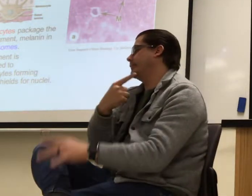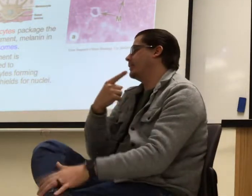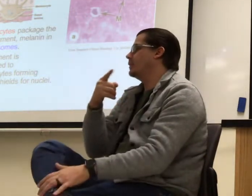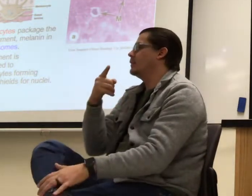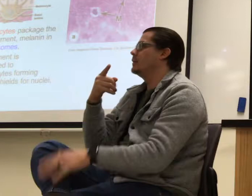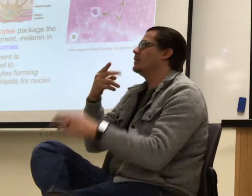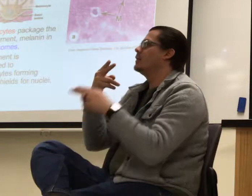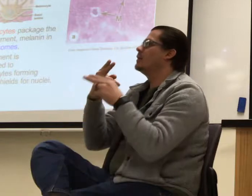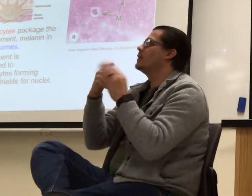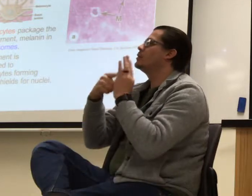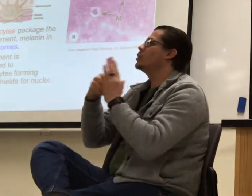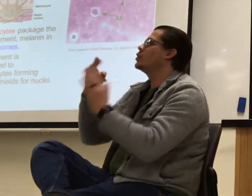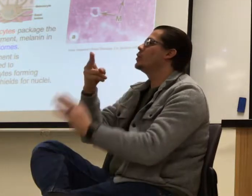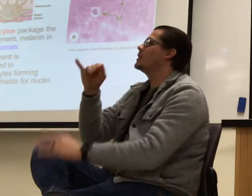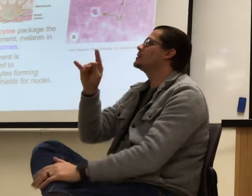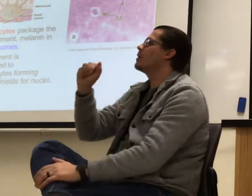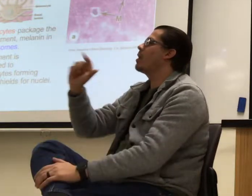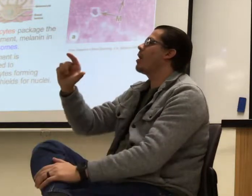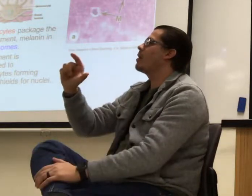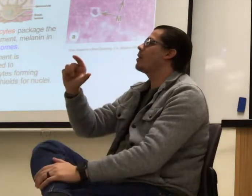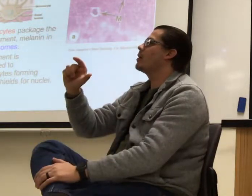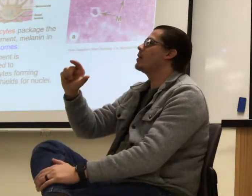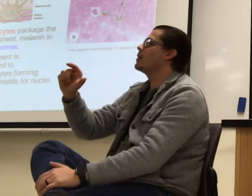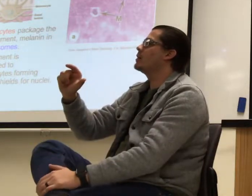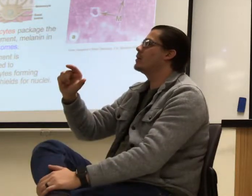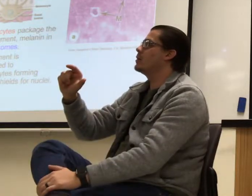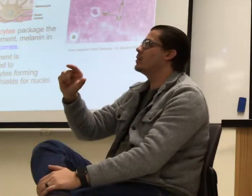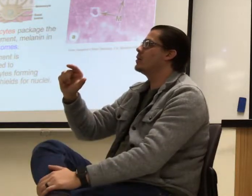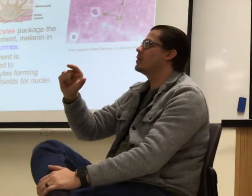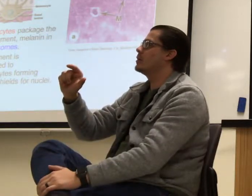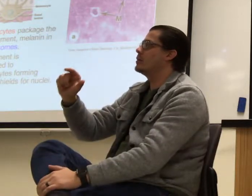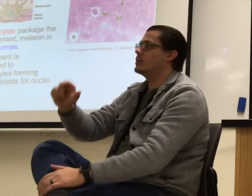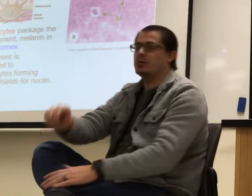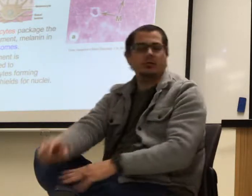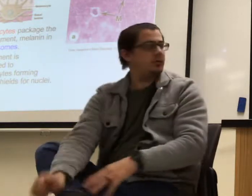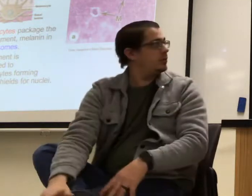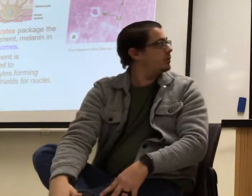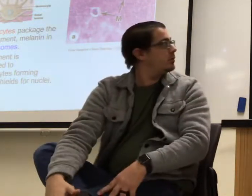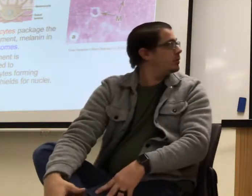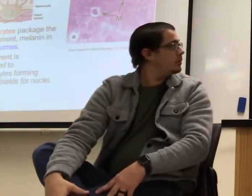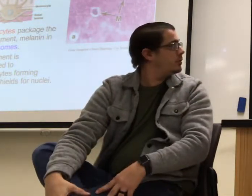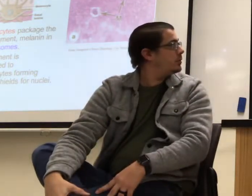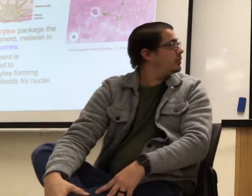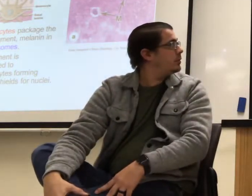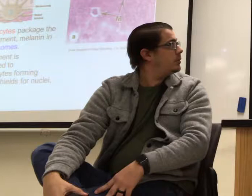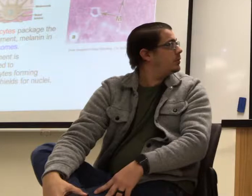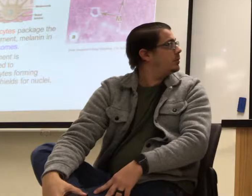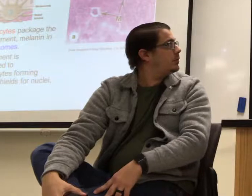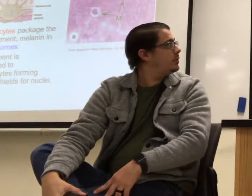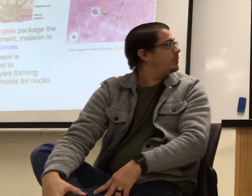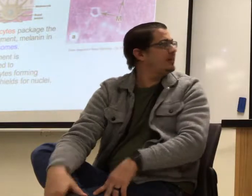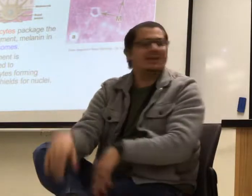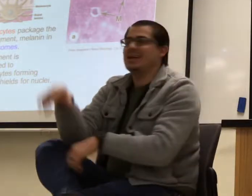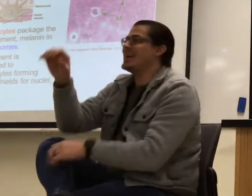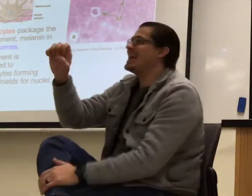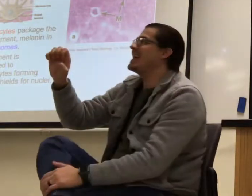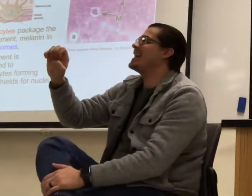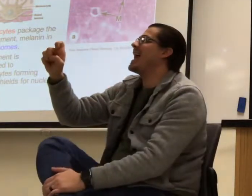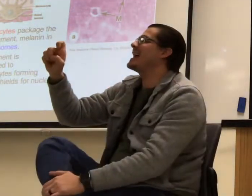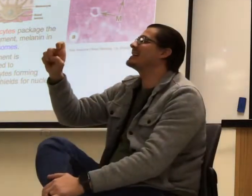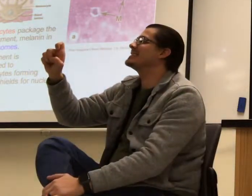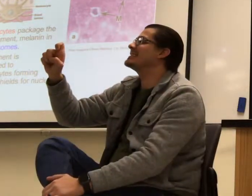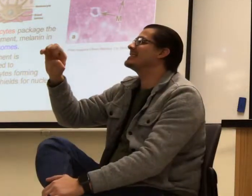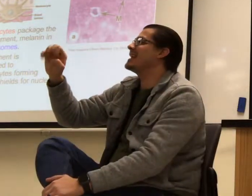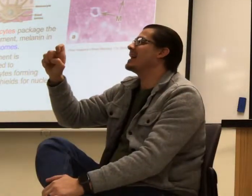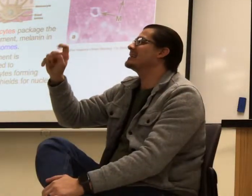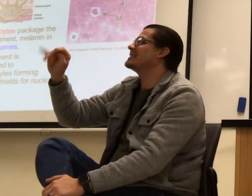you the histological picture on the other side. And it's labeled M on the slide.